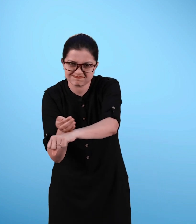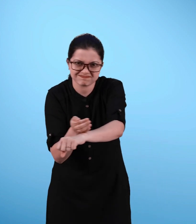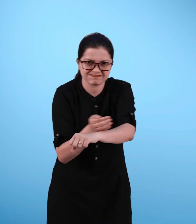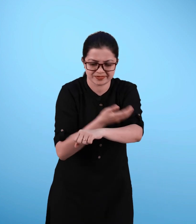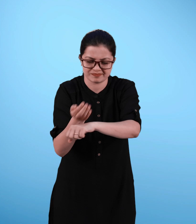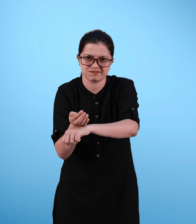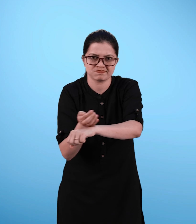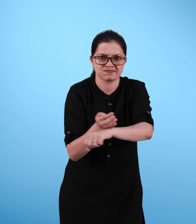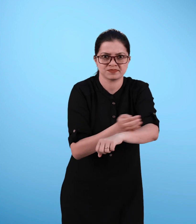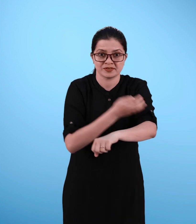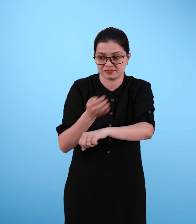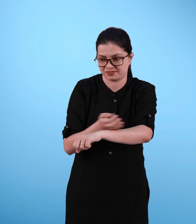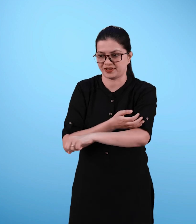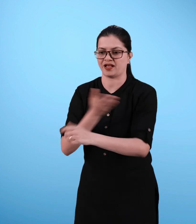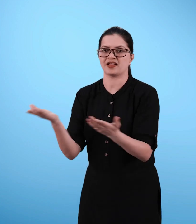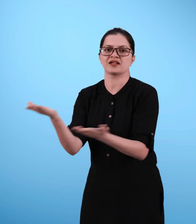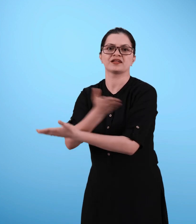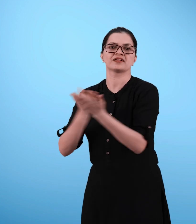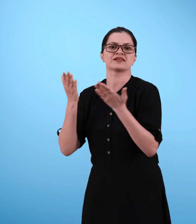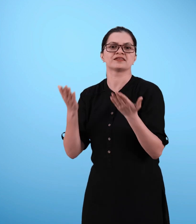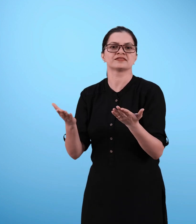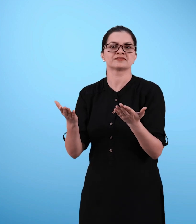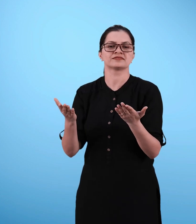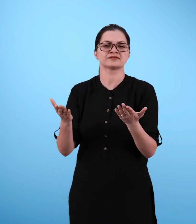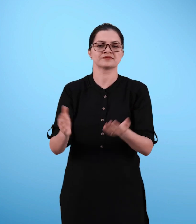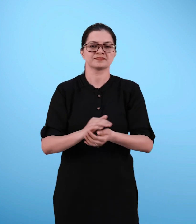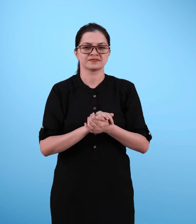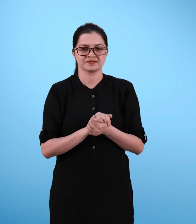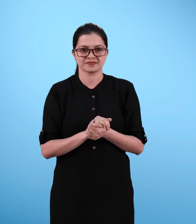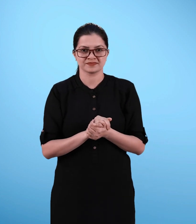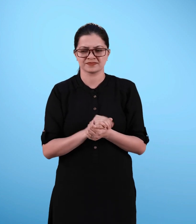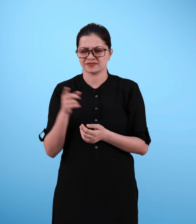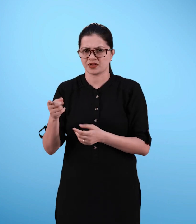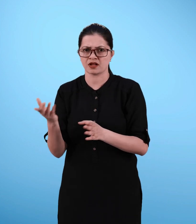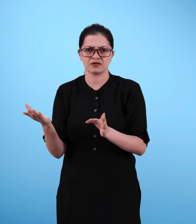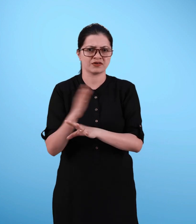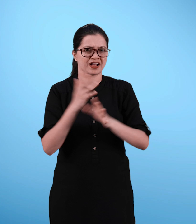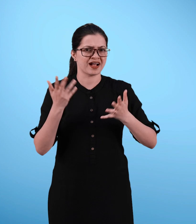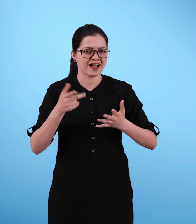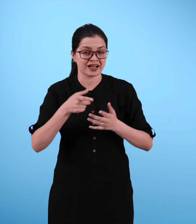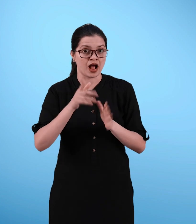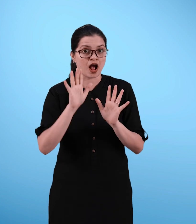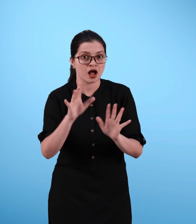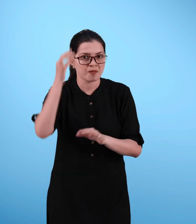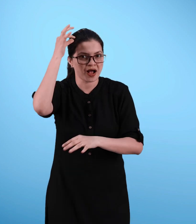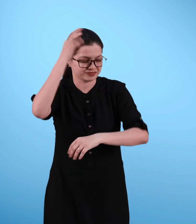It is also obtained from the hair of rabbits. It is also obtained from the hair of